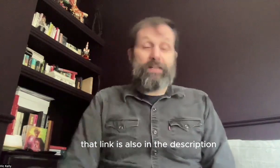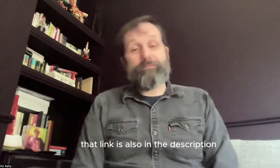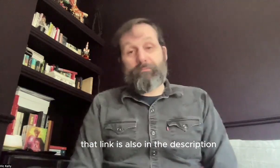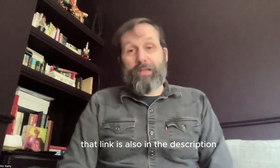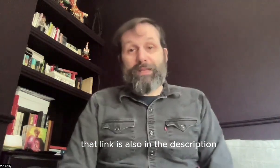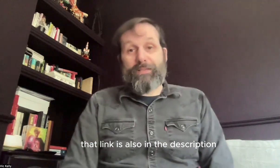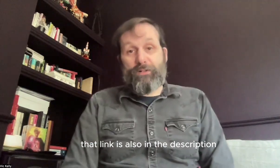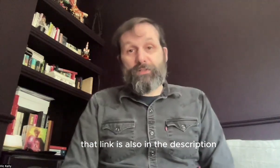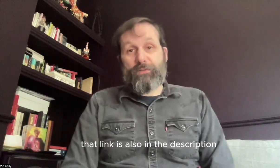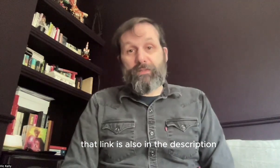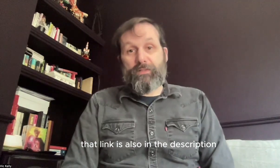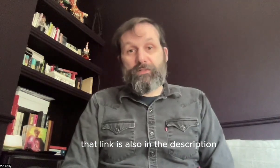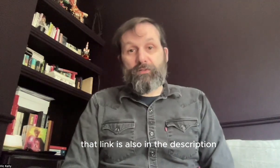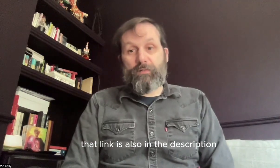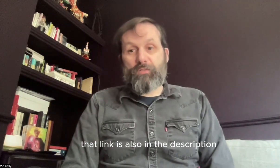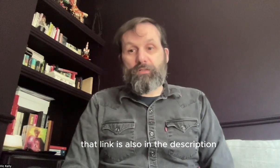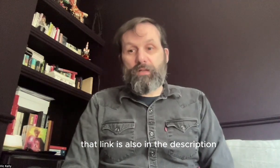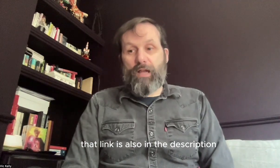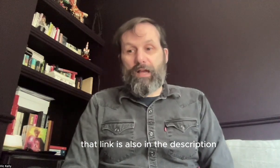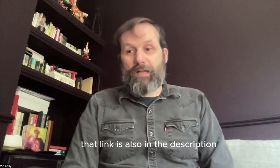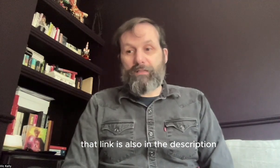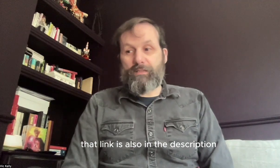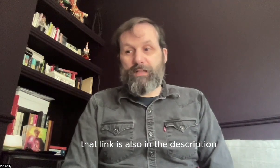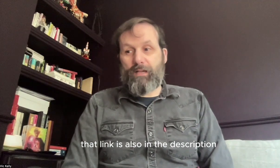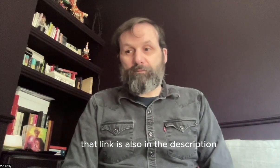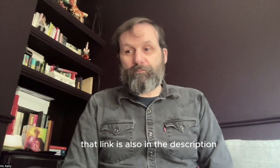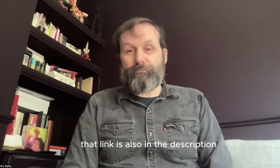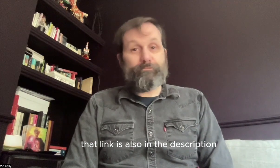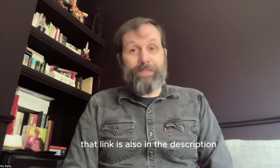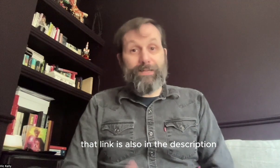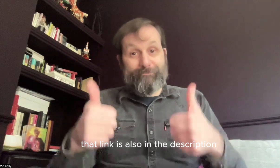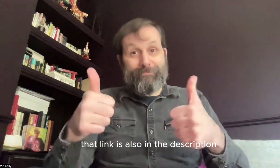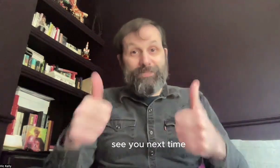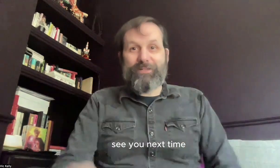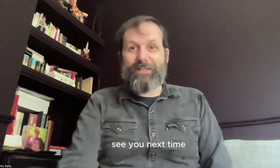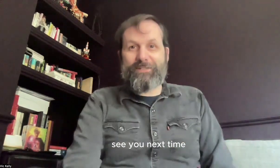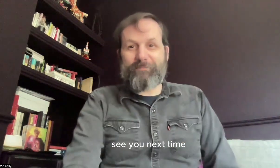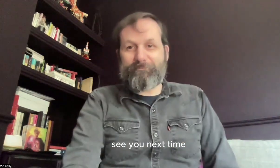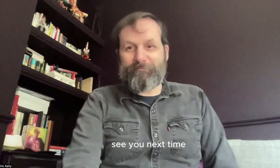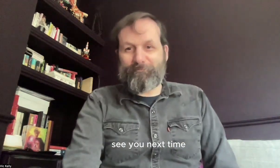That link is also in the description. And yeah, see you next time.